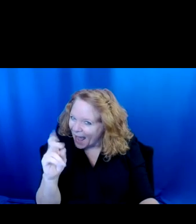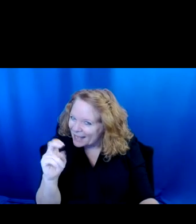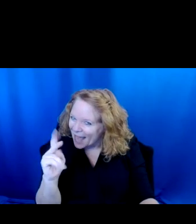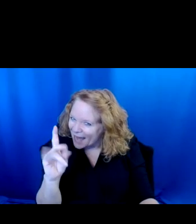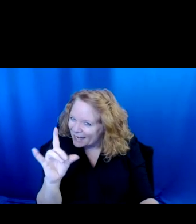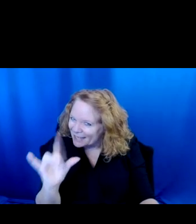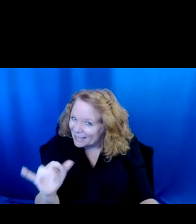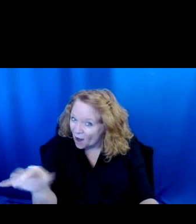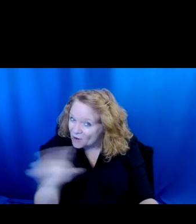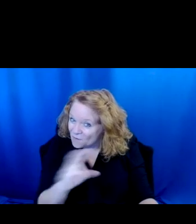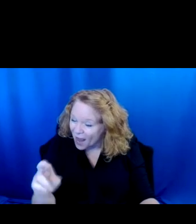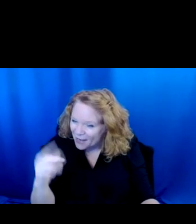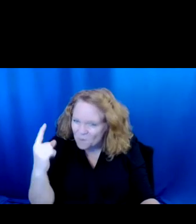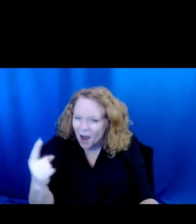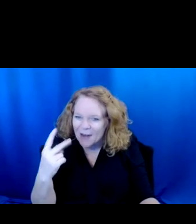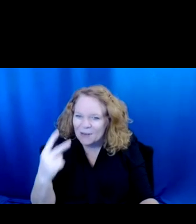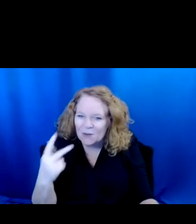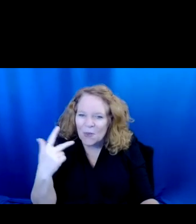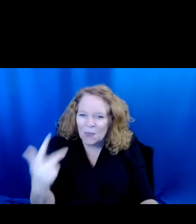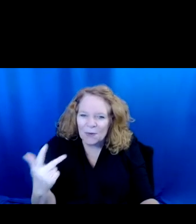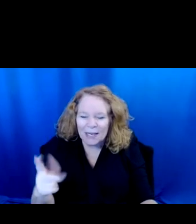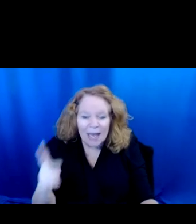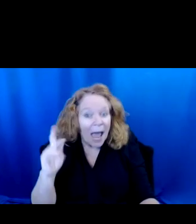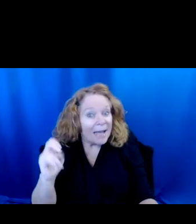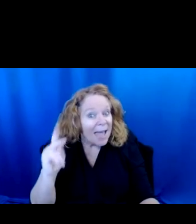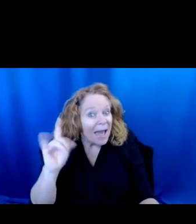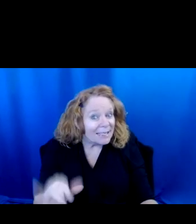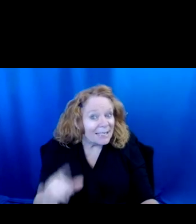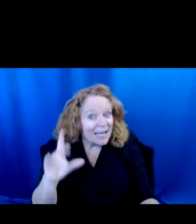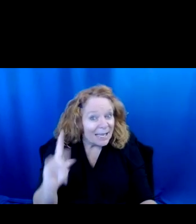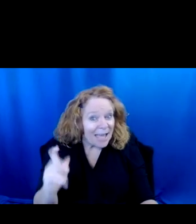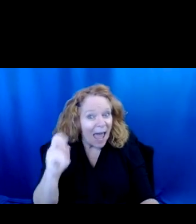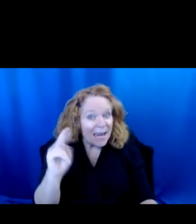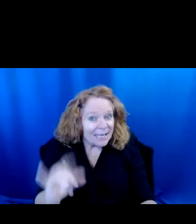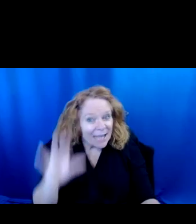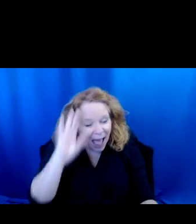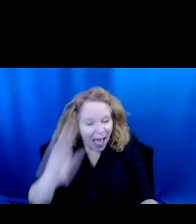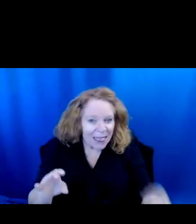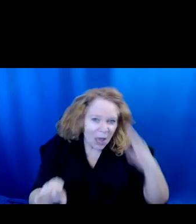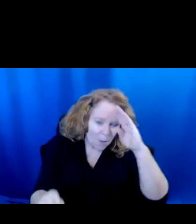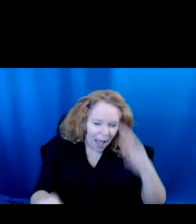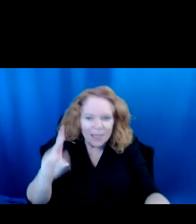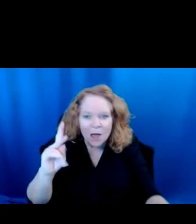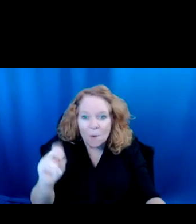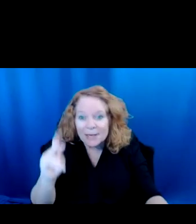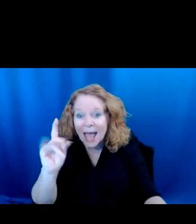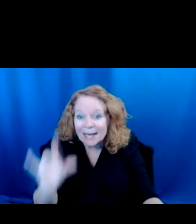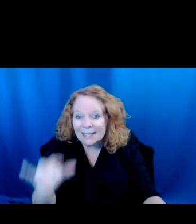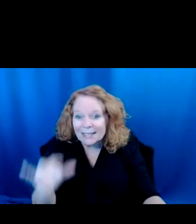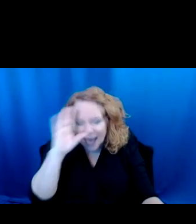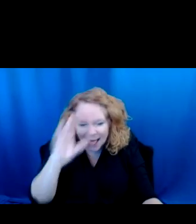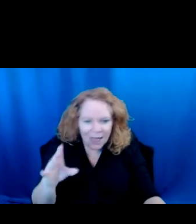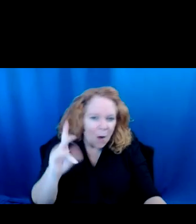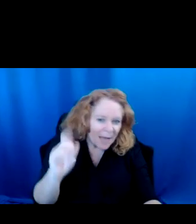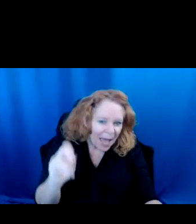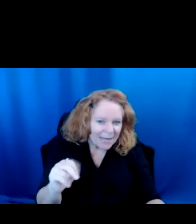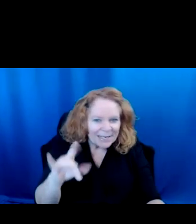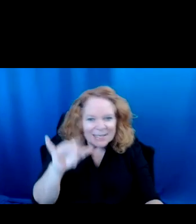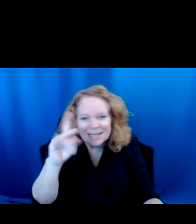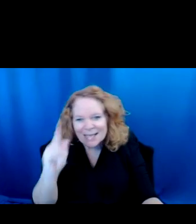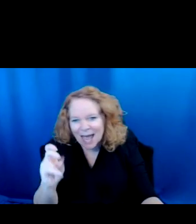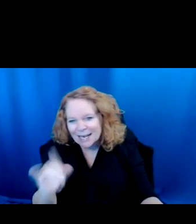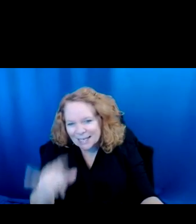Kennedy. 1, 2, 3. A Kennedy, Kennedy. Hello, hello, hello. Kennedy, Kennedy, Kennedy.